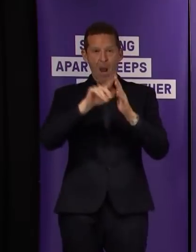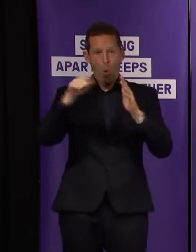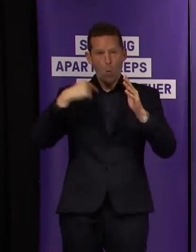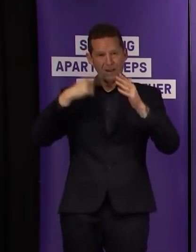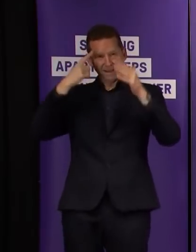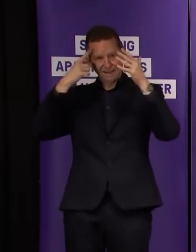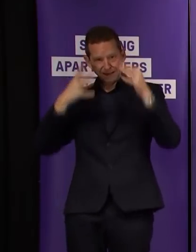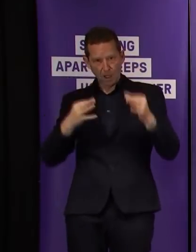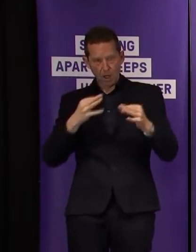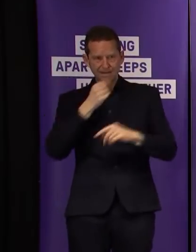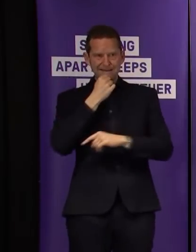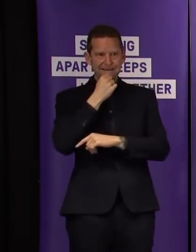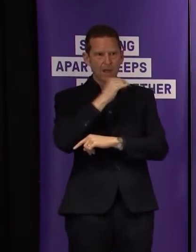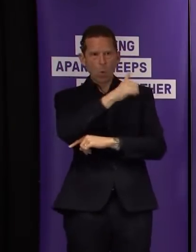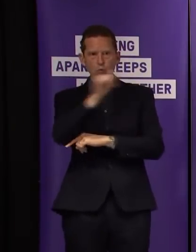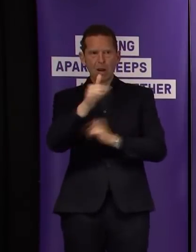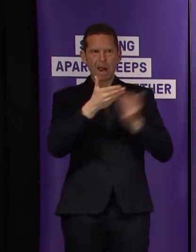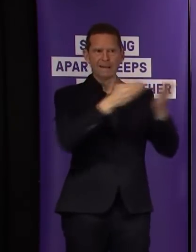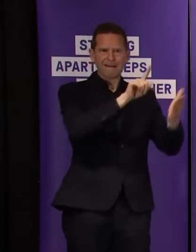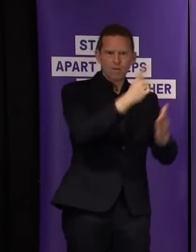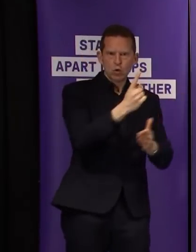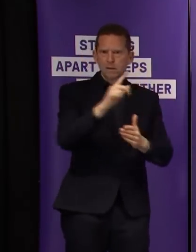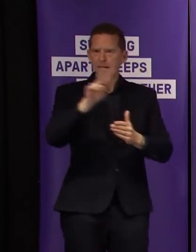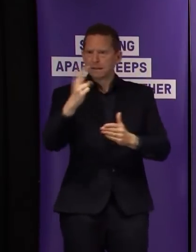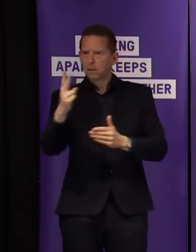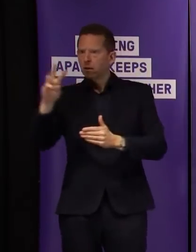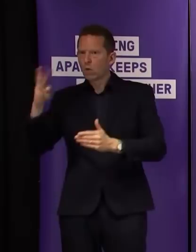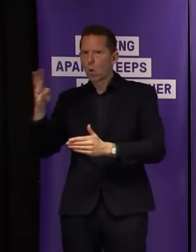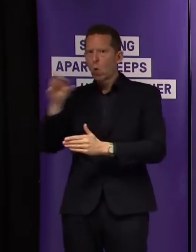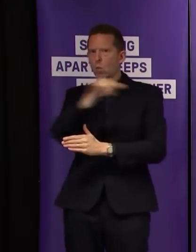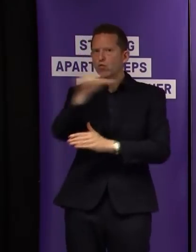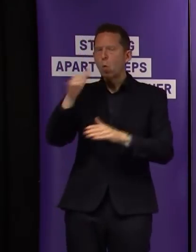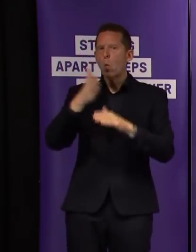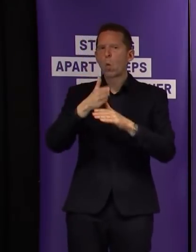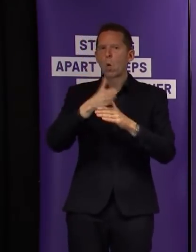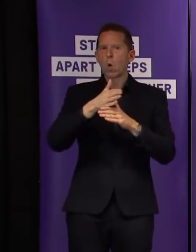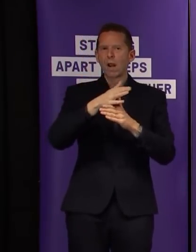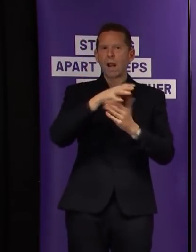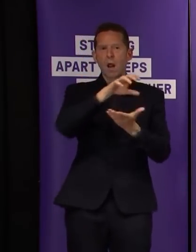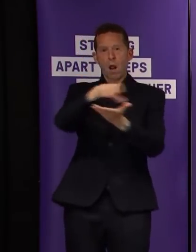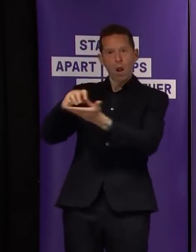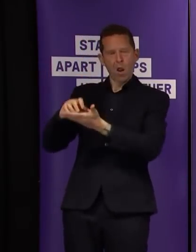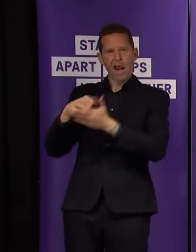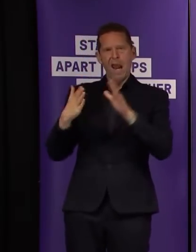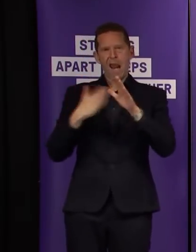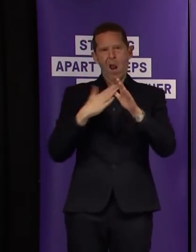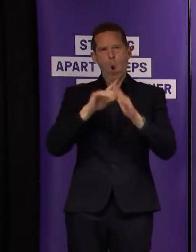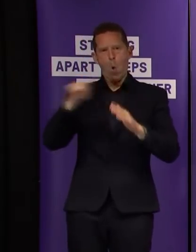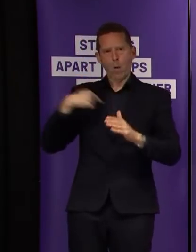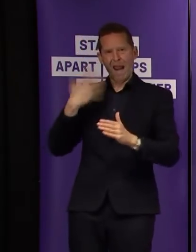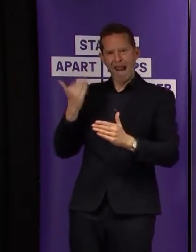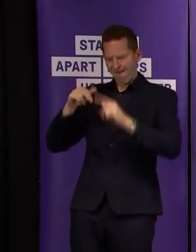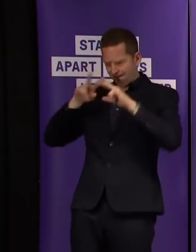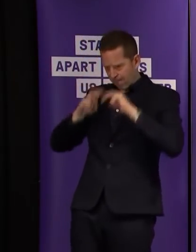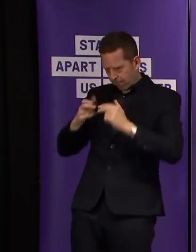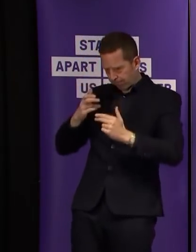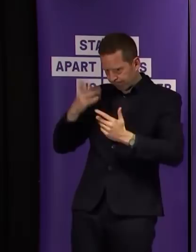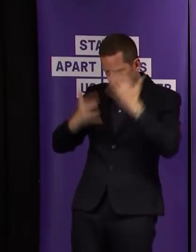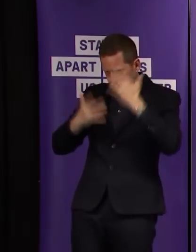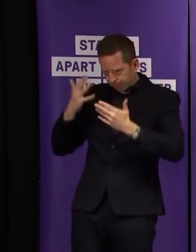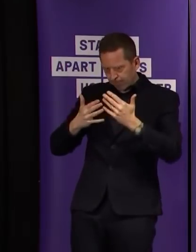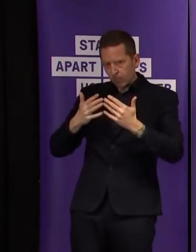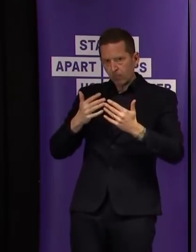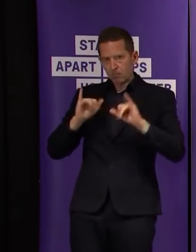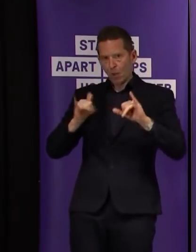industries being able to resume is a very difficult set of judgments that weigh up the public health risk and the economic